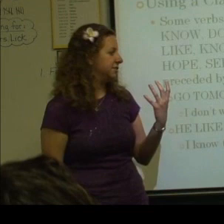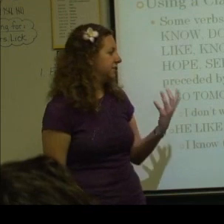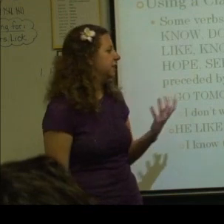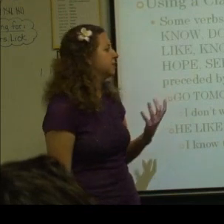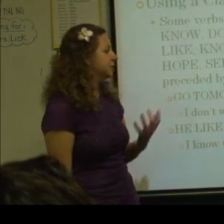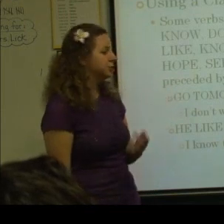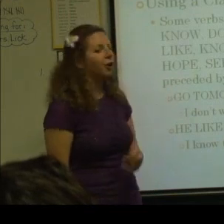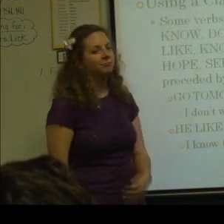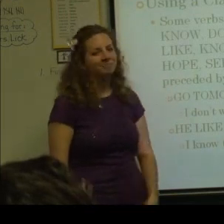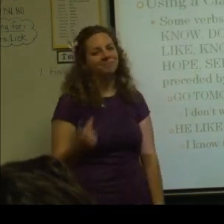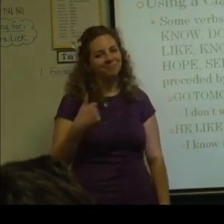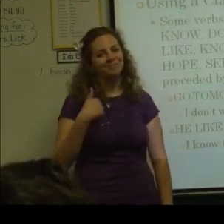positively. So.